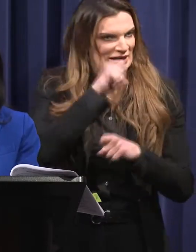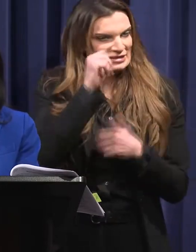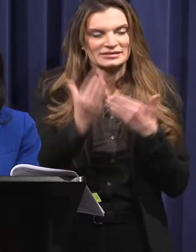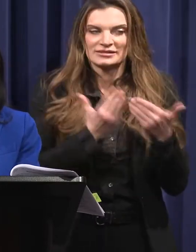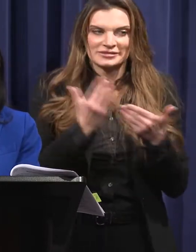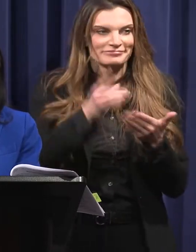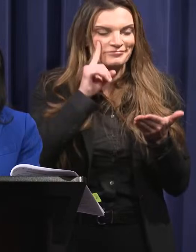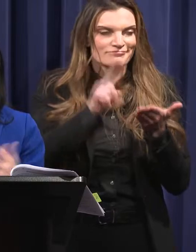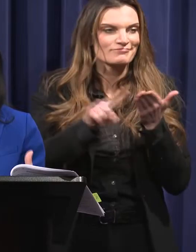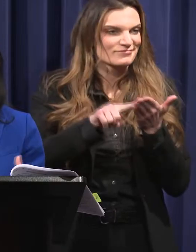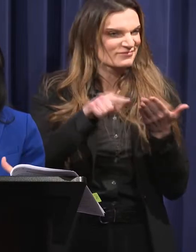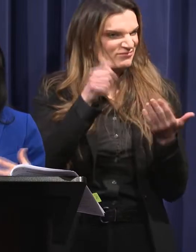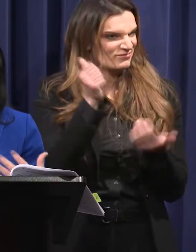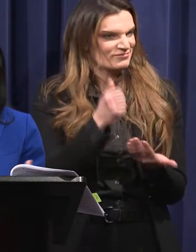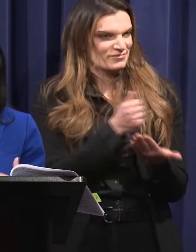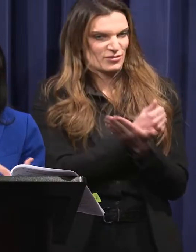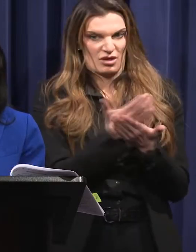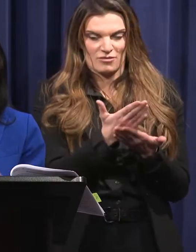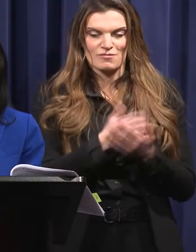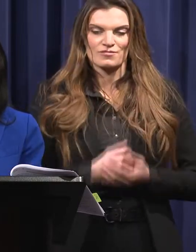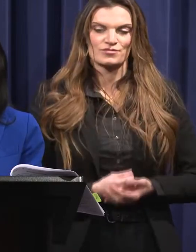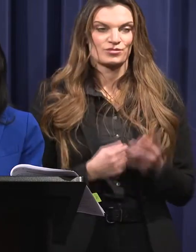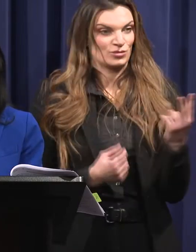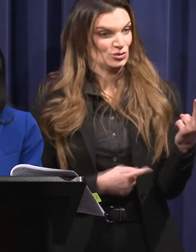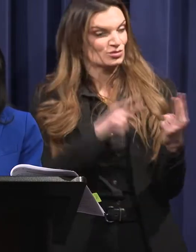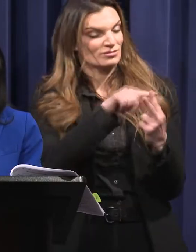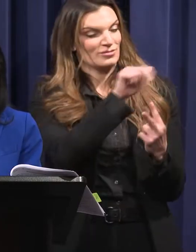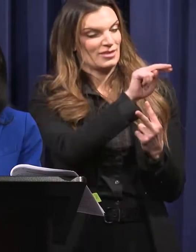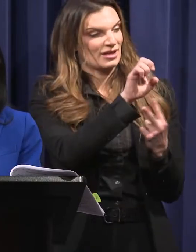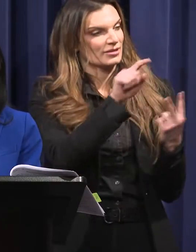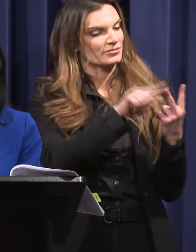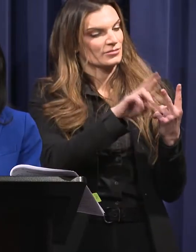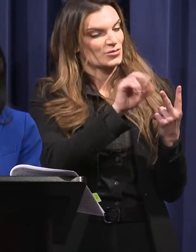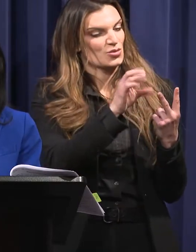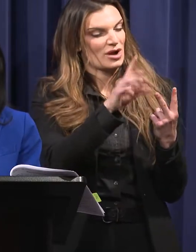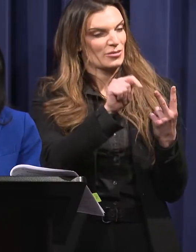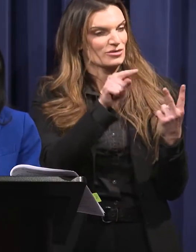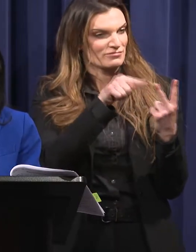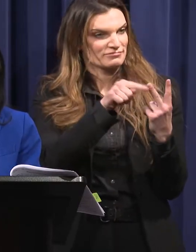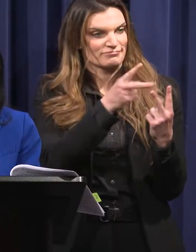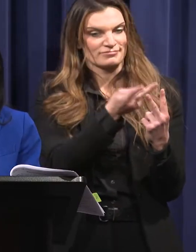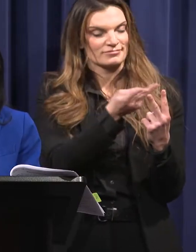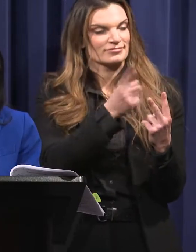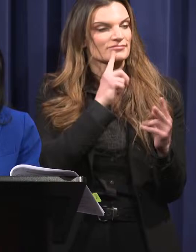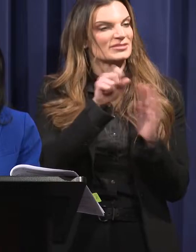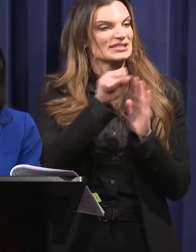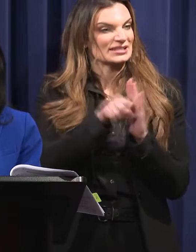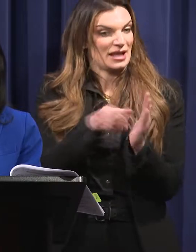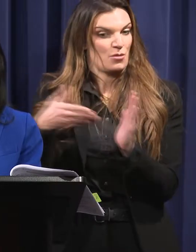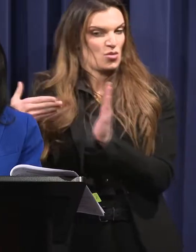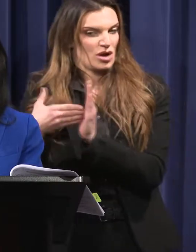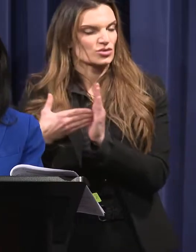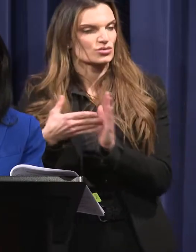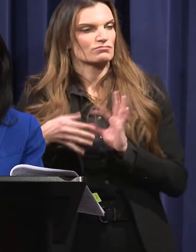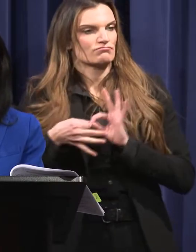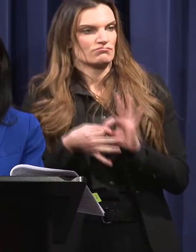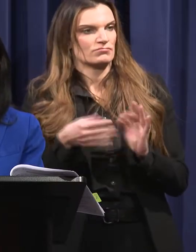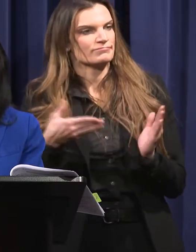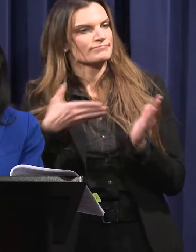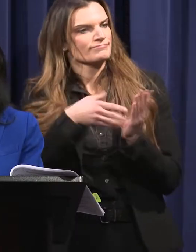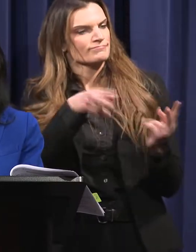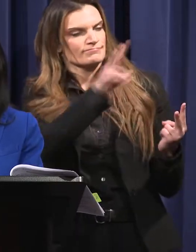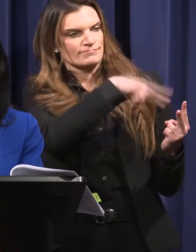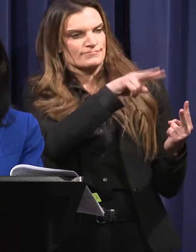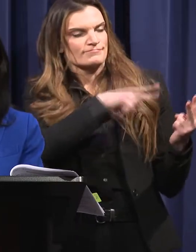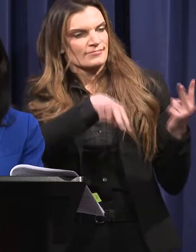today, these charges against these two individuals, now defendants in state prosecution, represent